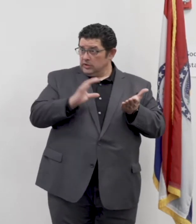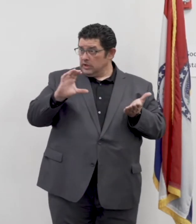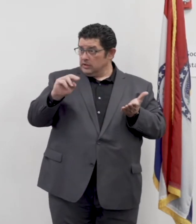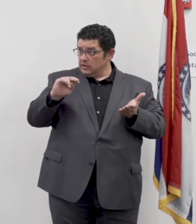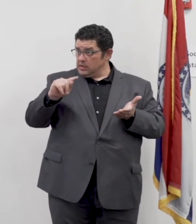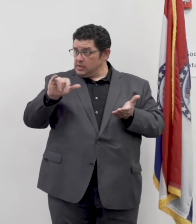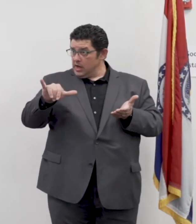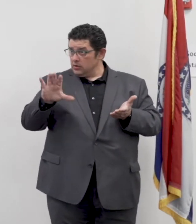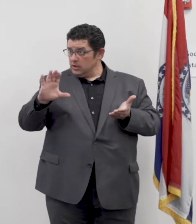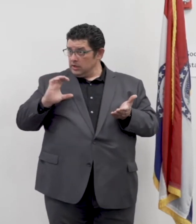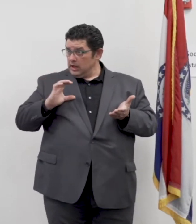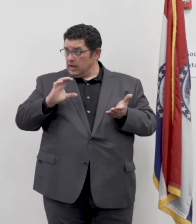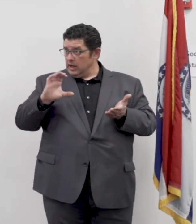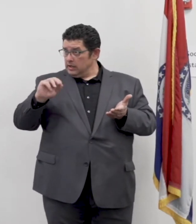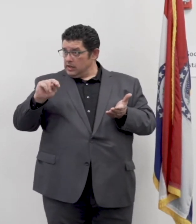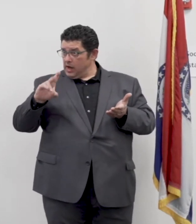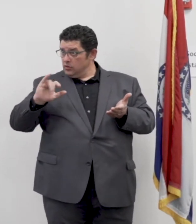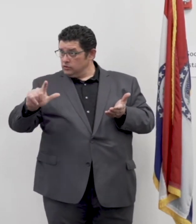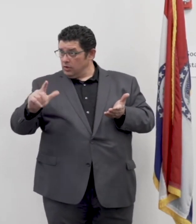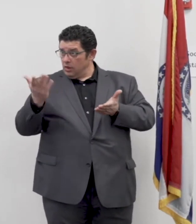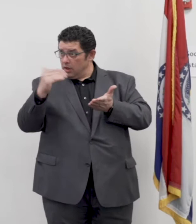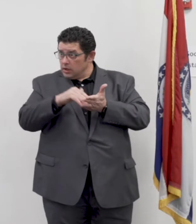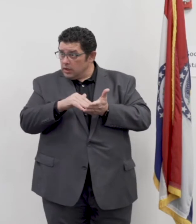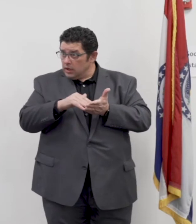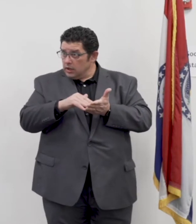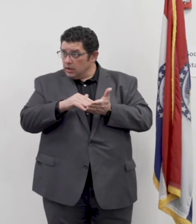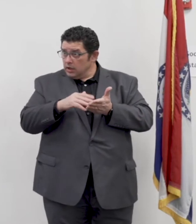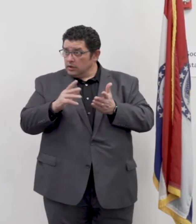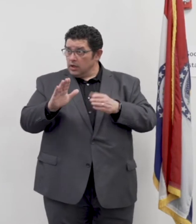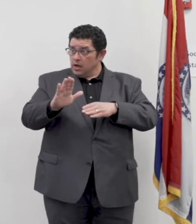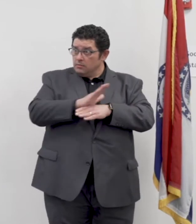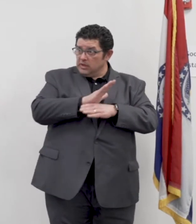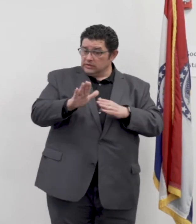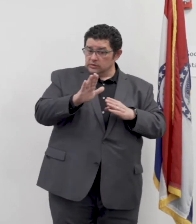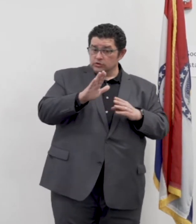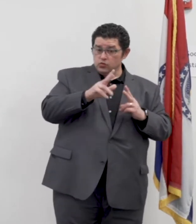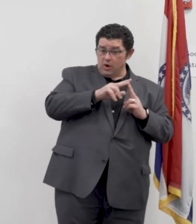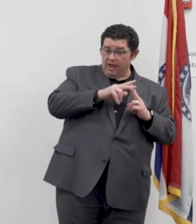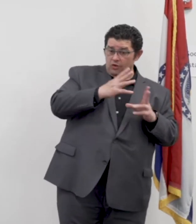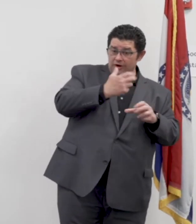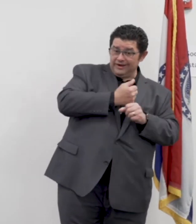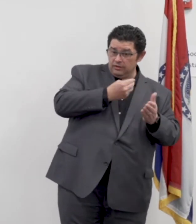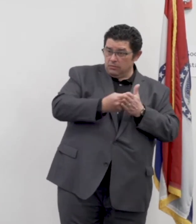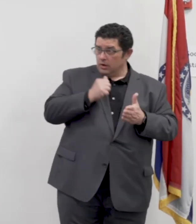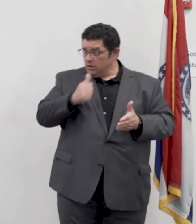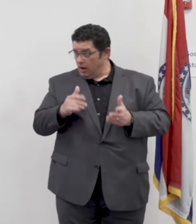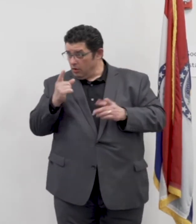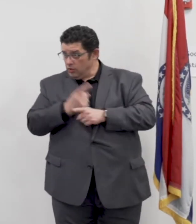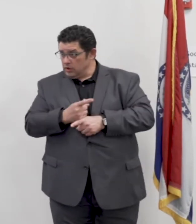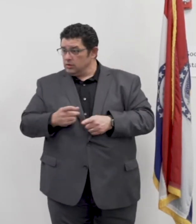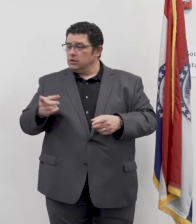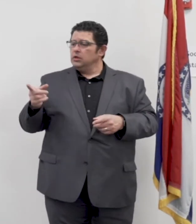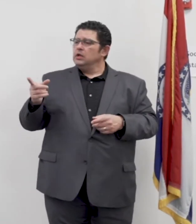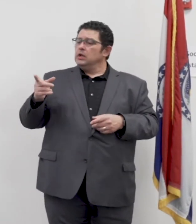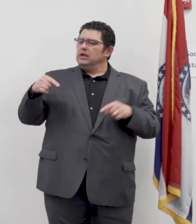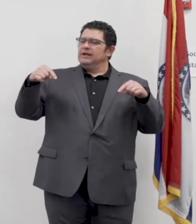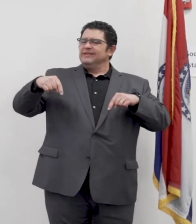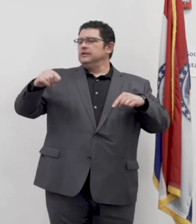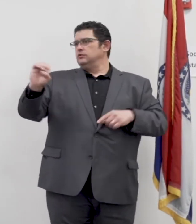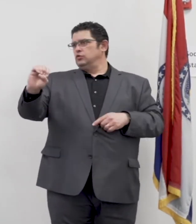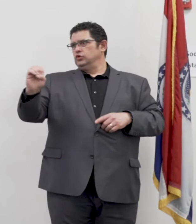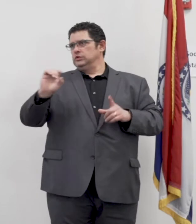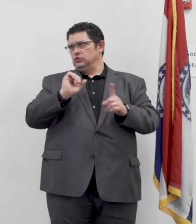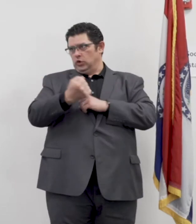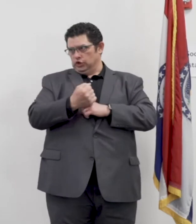decision would be made, and then businesses would either get the money or wouldn't get the money. Yeah, so, this is an emergency